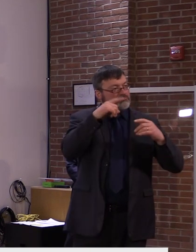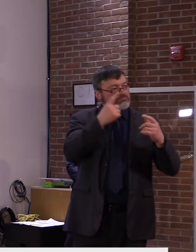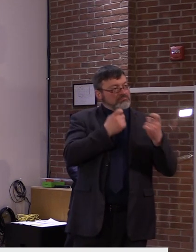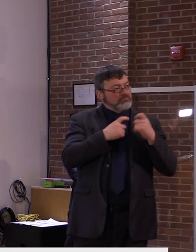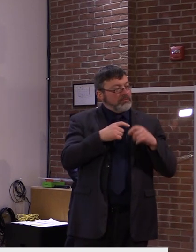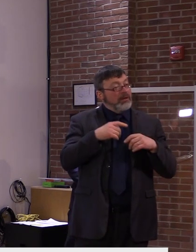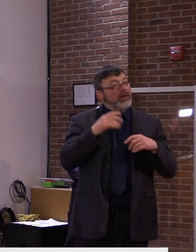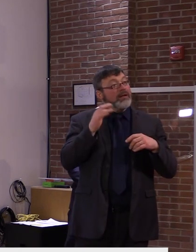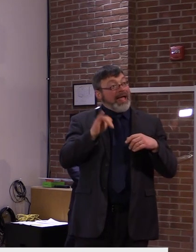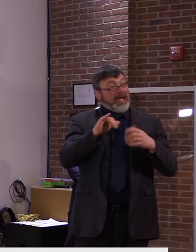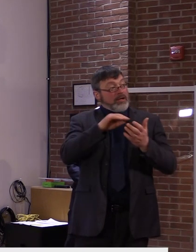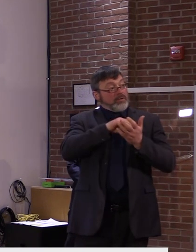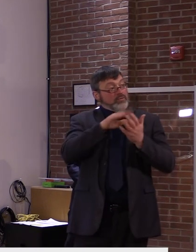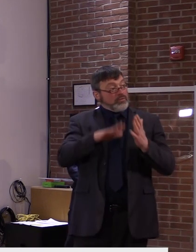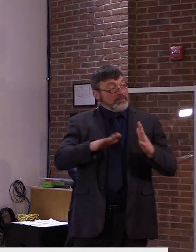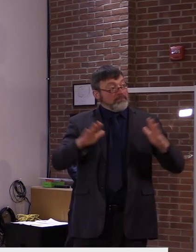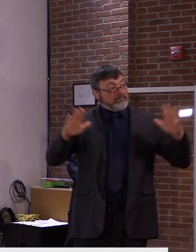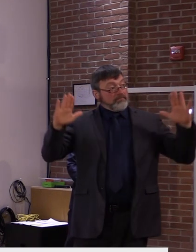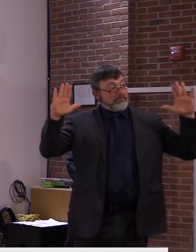cases?